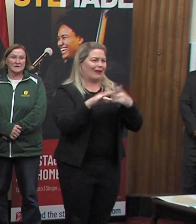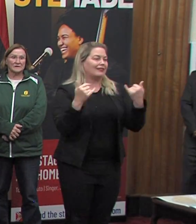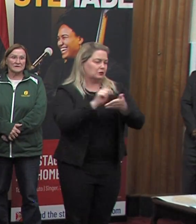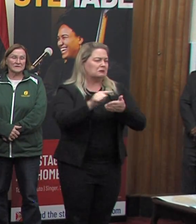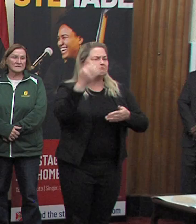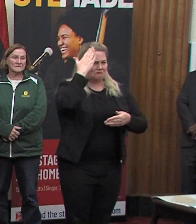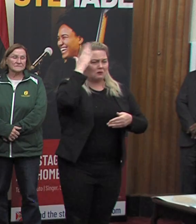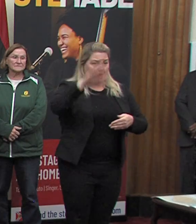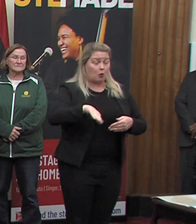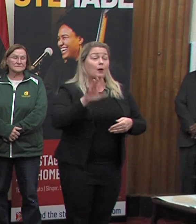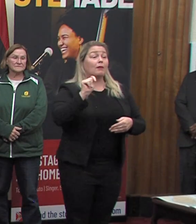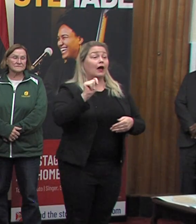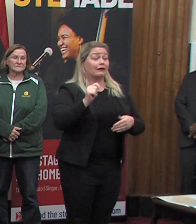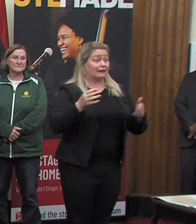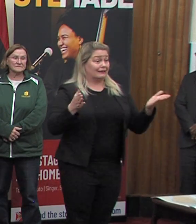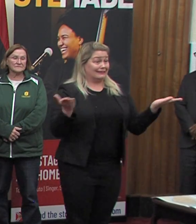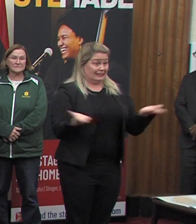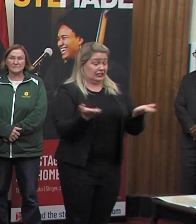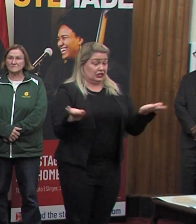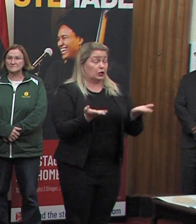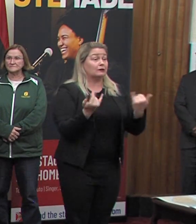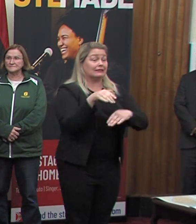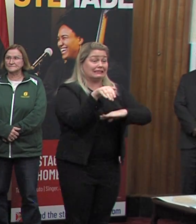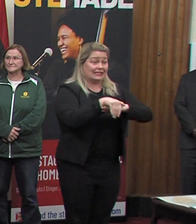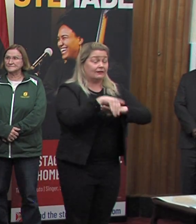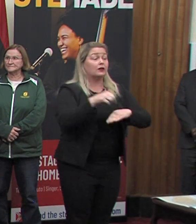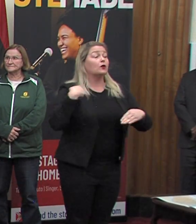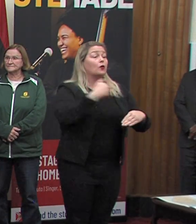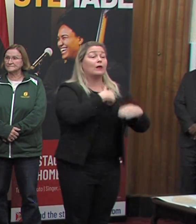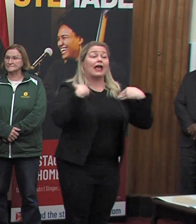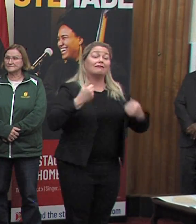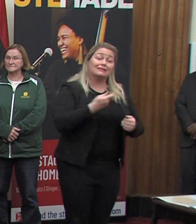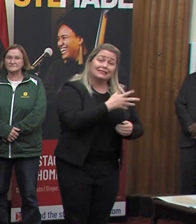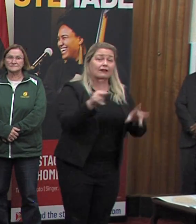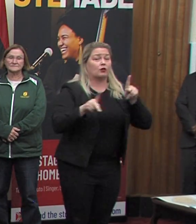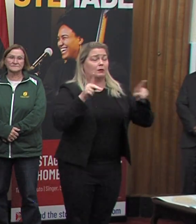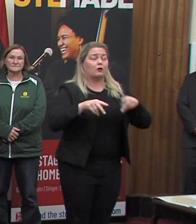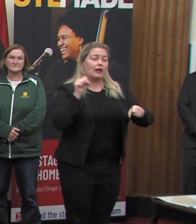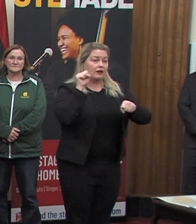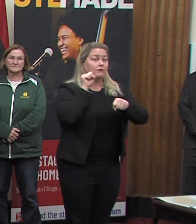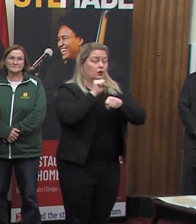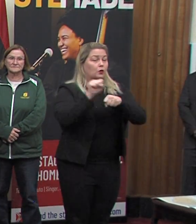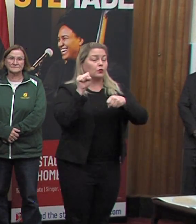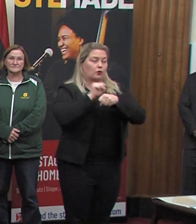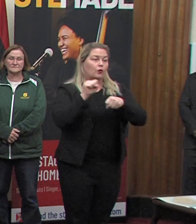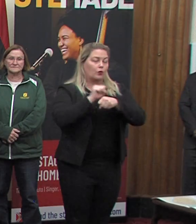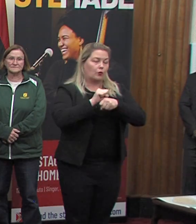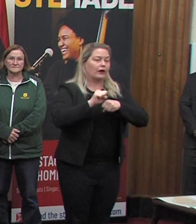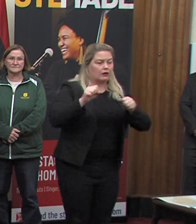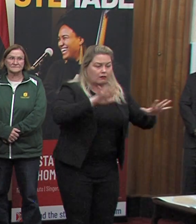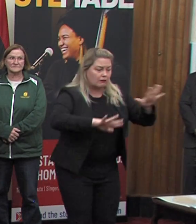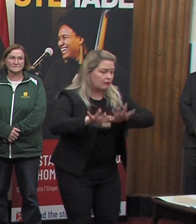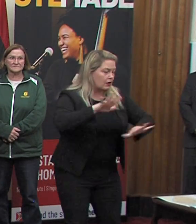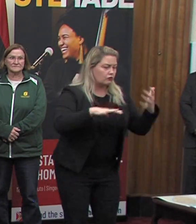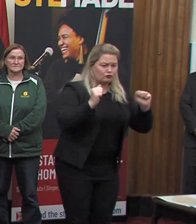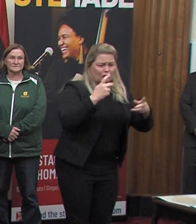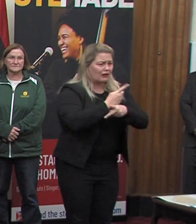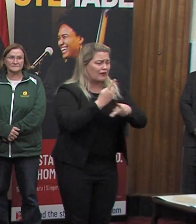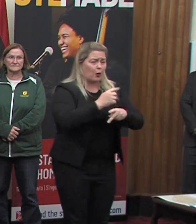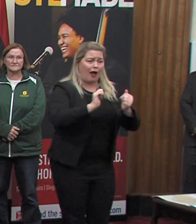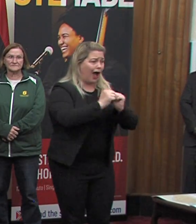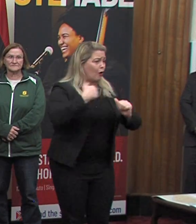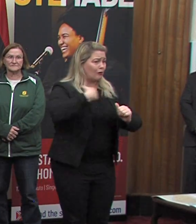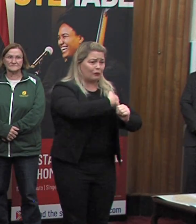us here this evening several people have been working very hard to figure out how we can